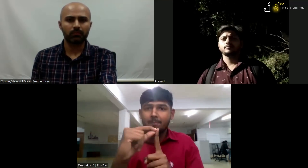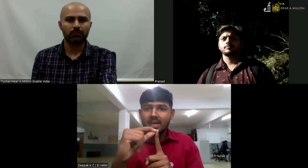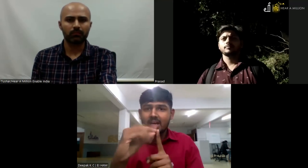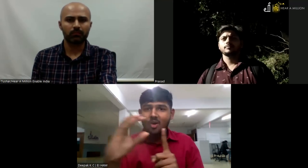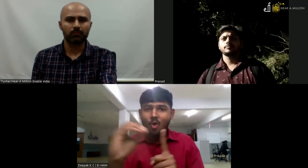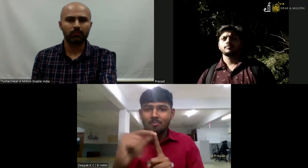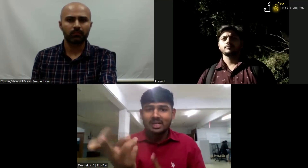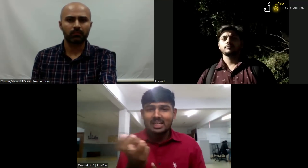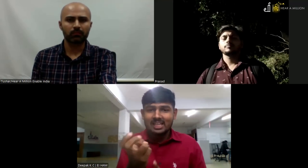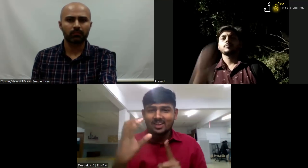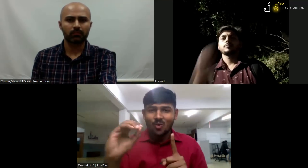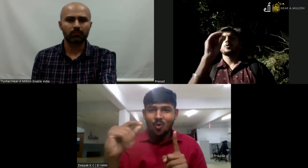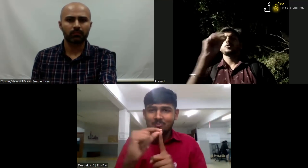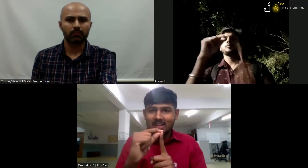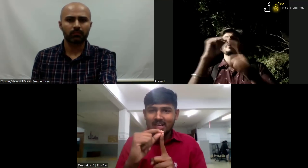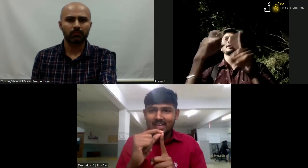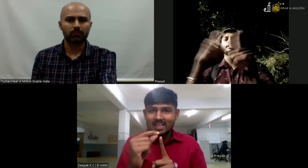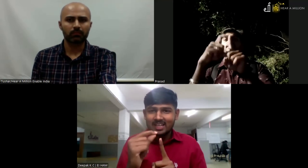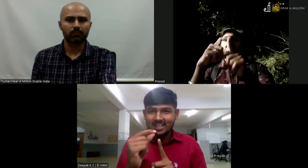You can go to the